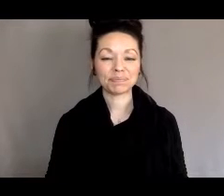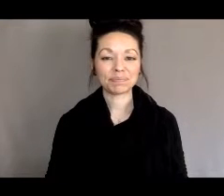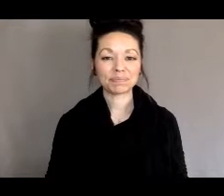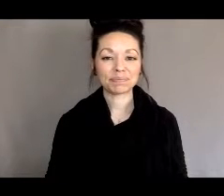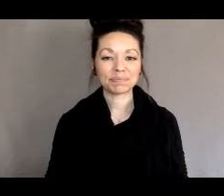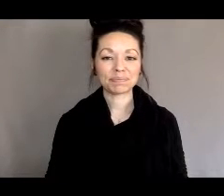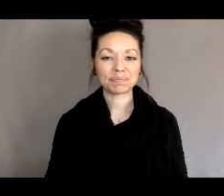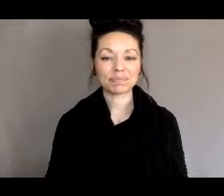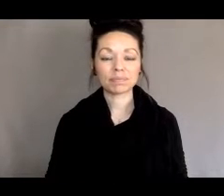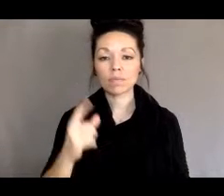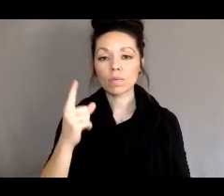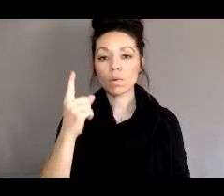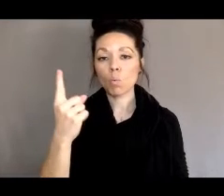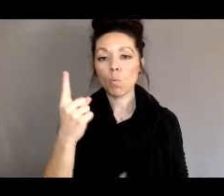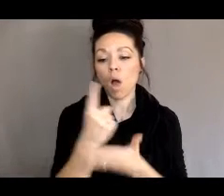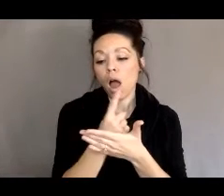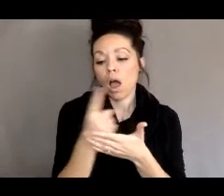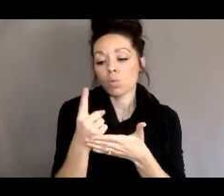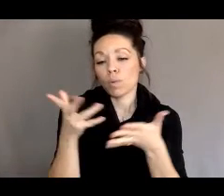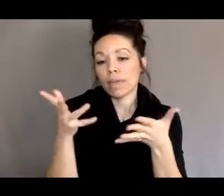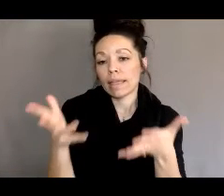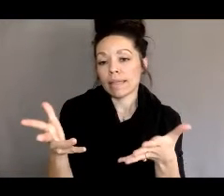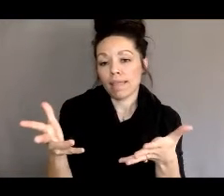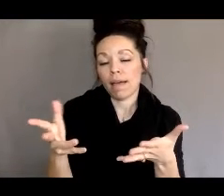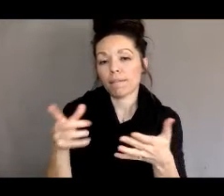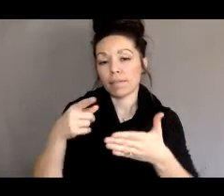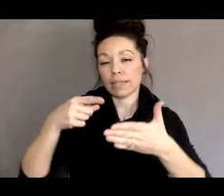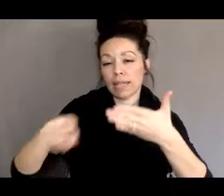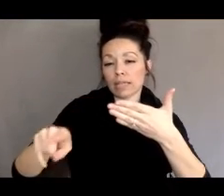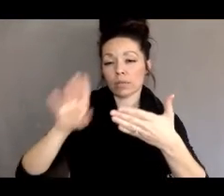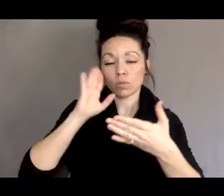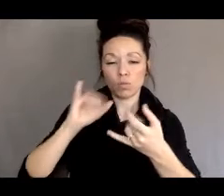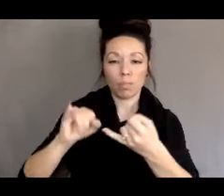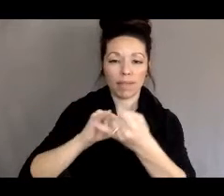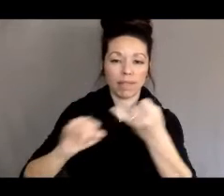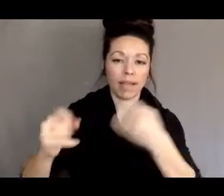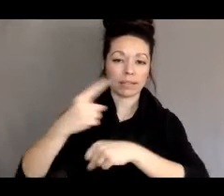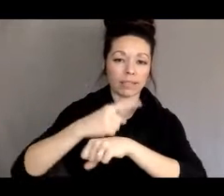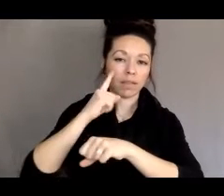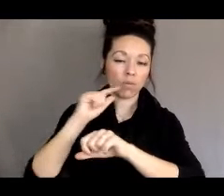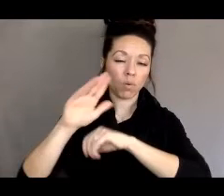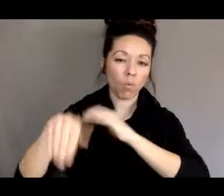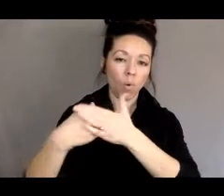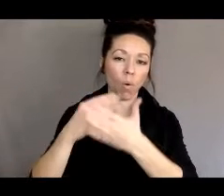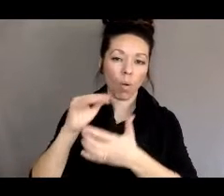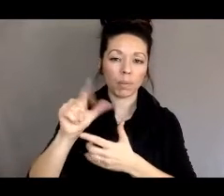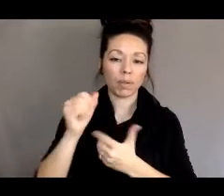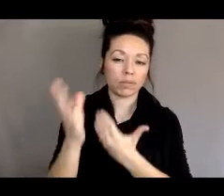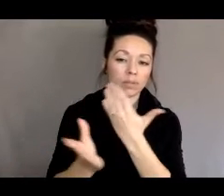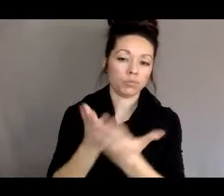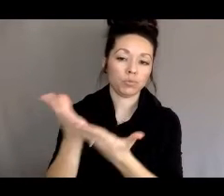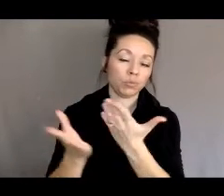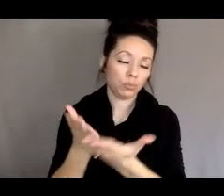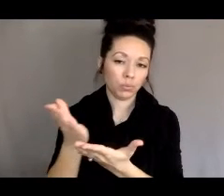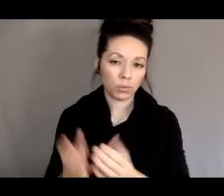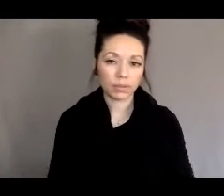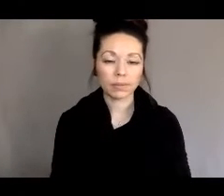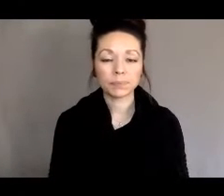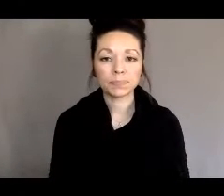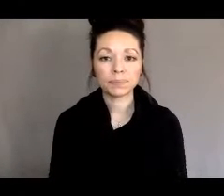We have 1 week left before all bills must be introduced by legislative members.